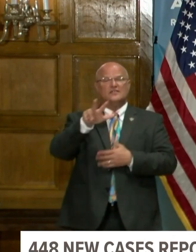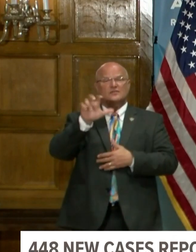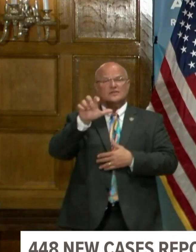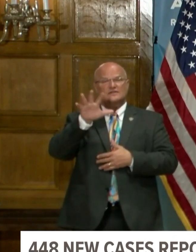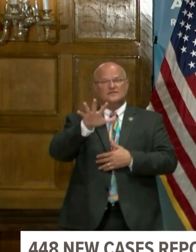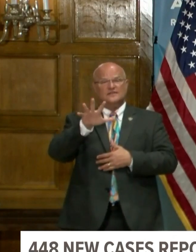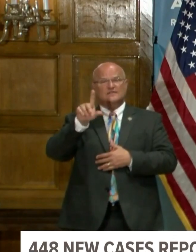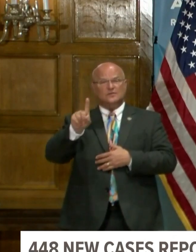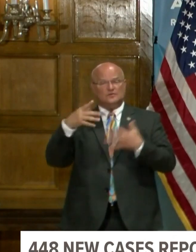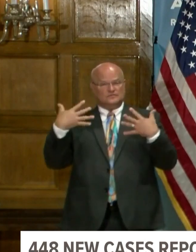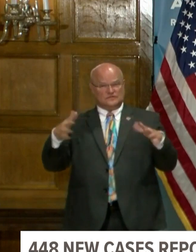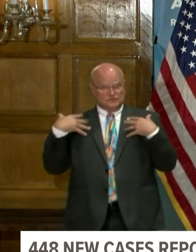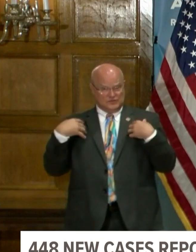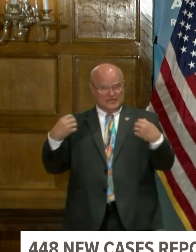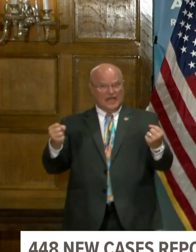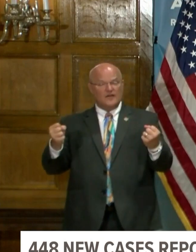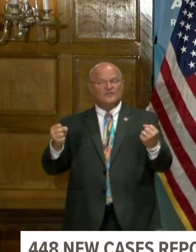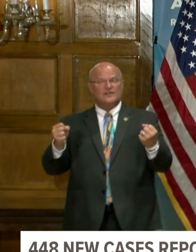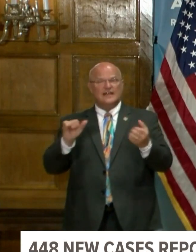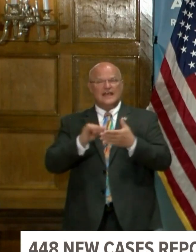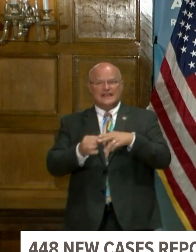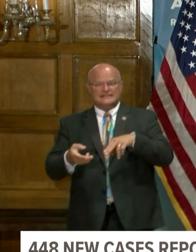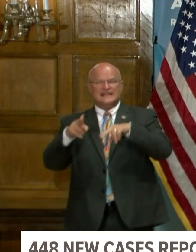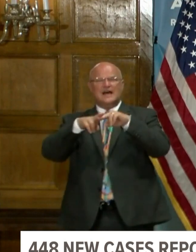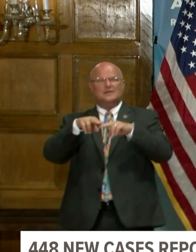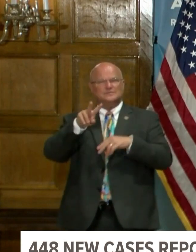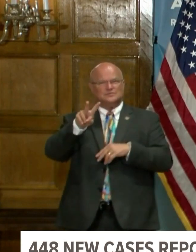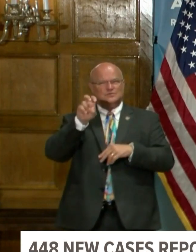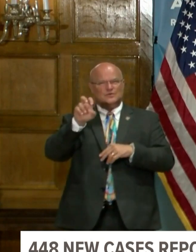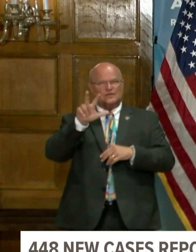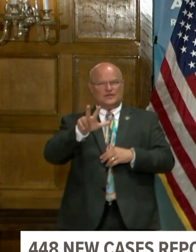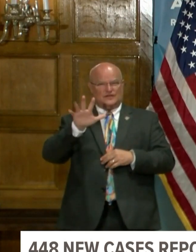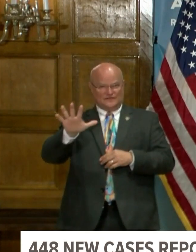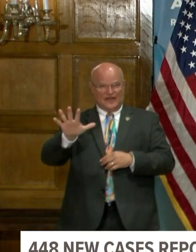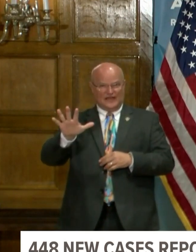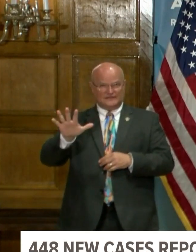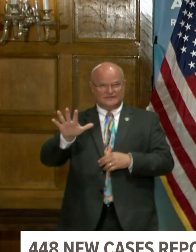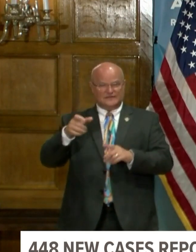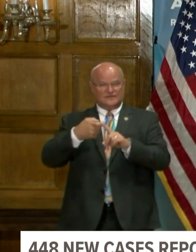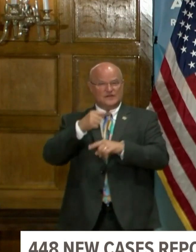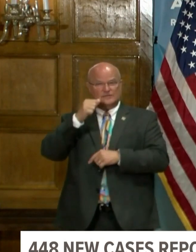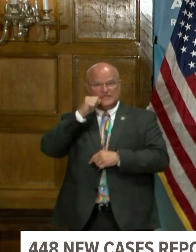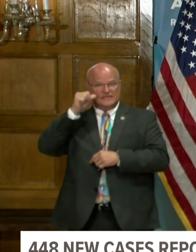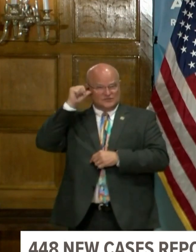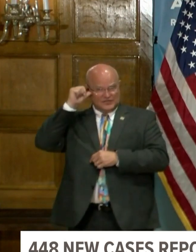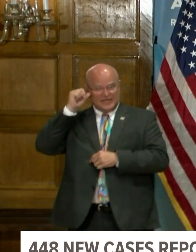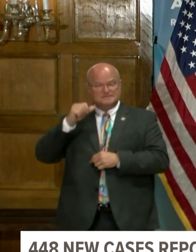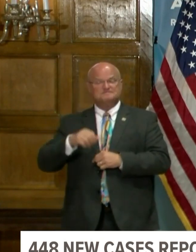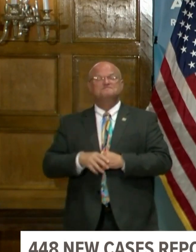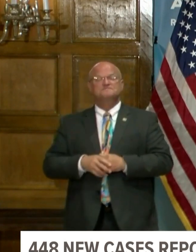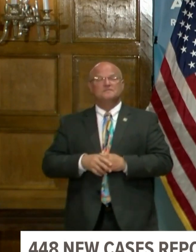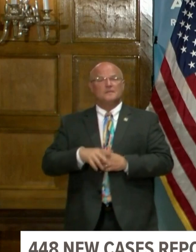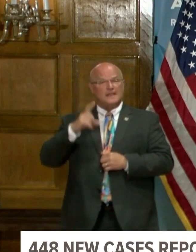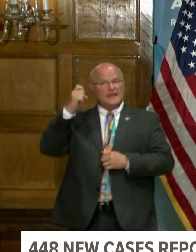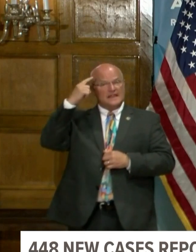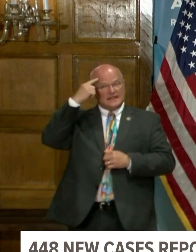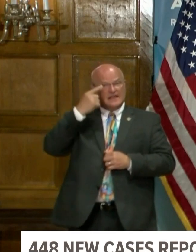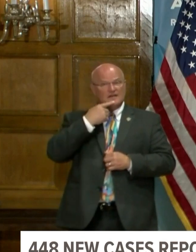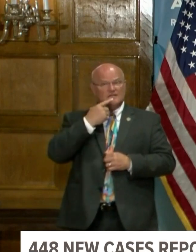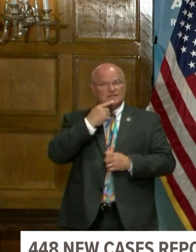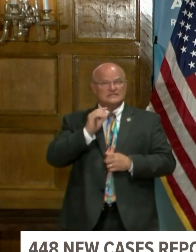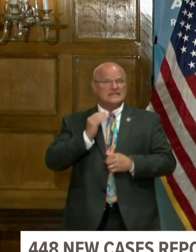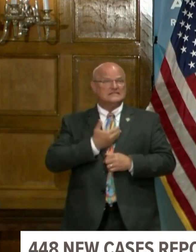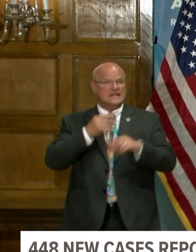7,351 who have recovered. That's up 235 from yesterday. The governor's mentioned